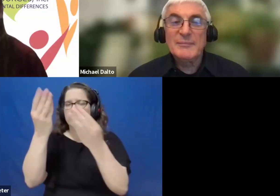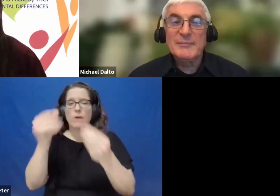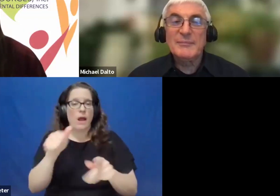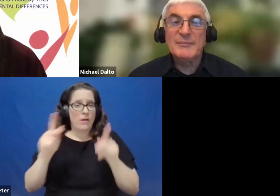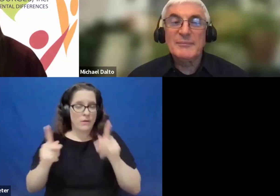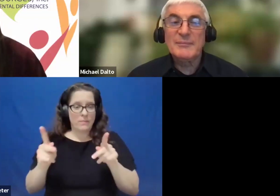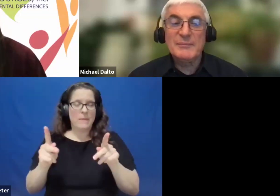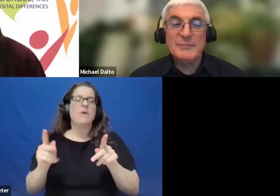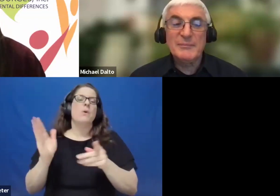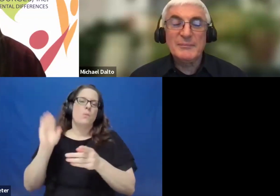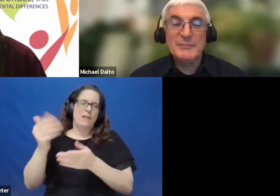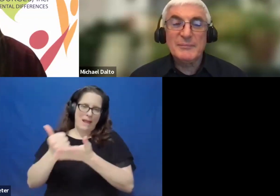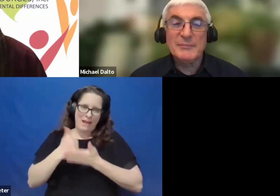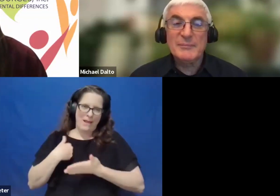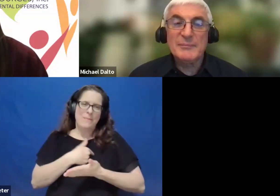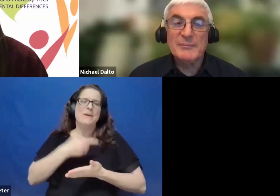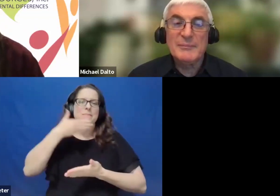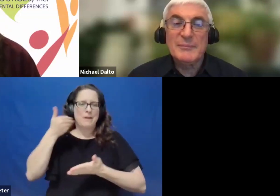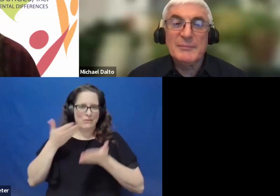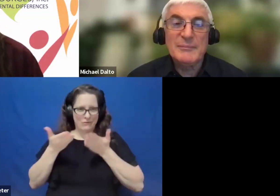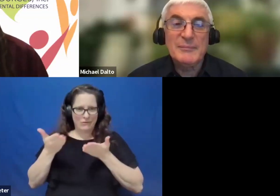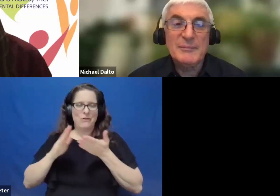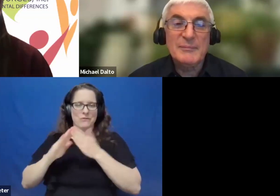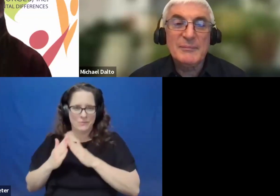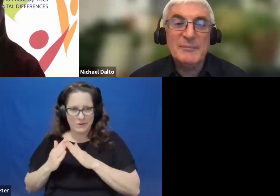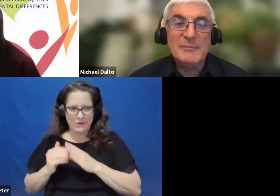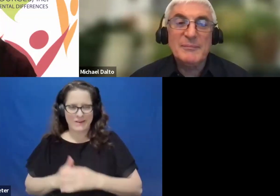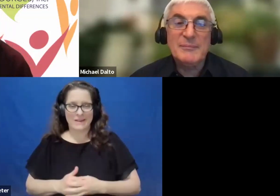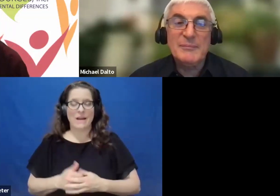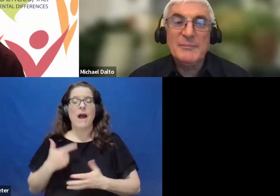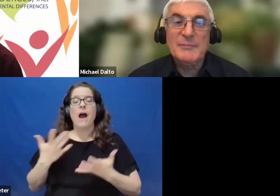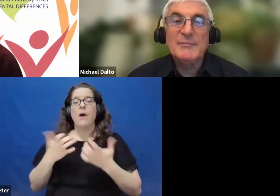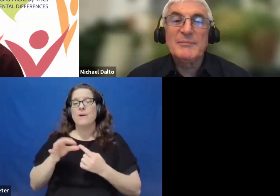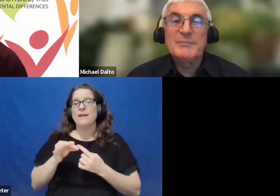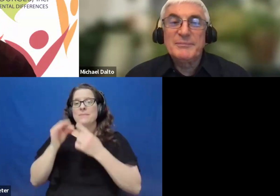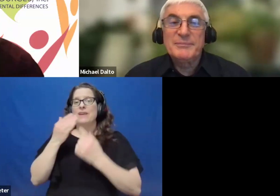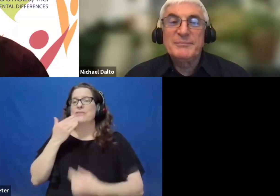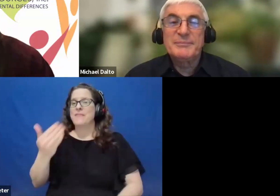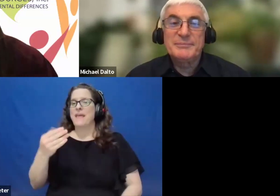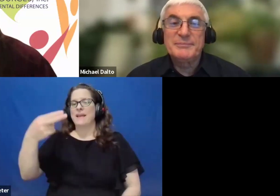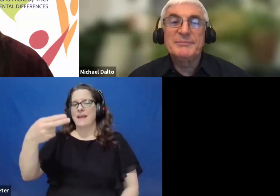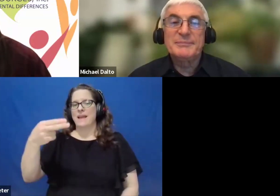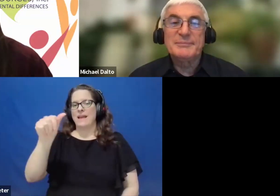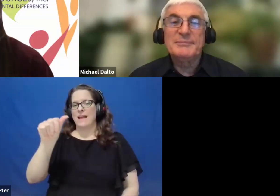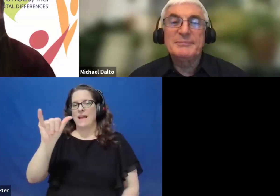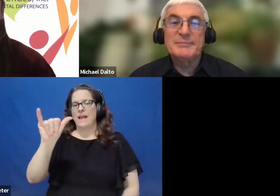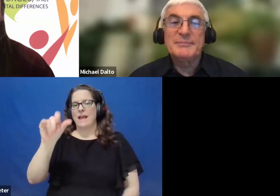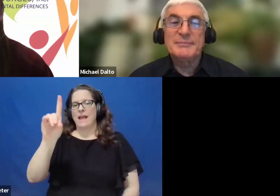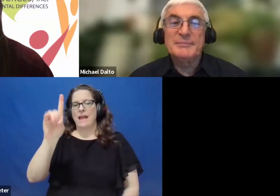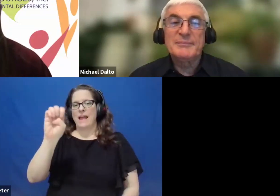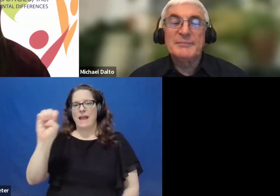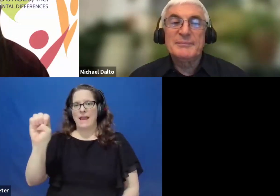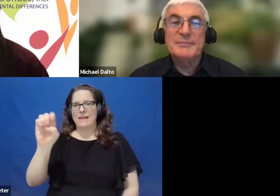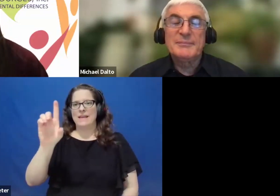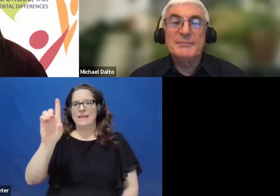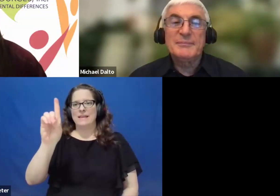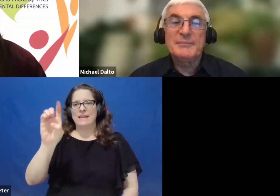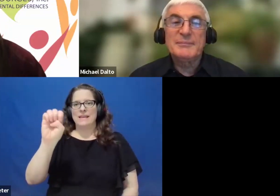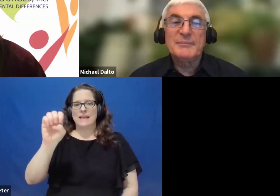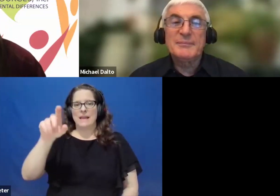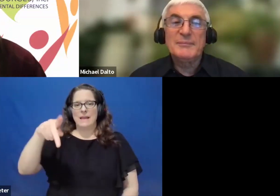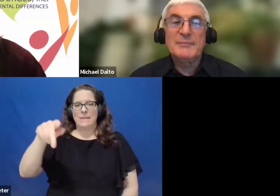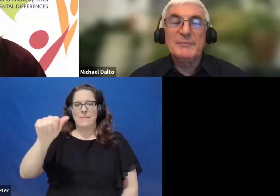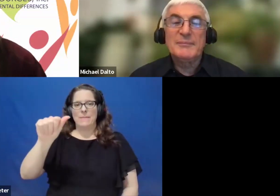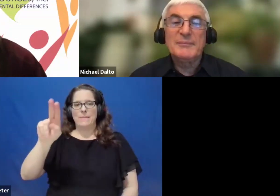our community. I want to give a special thanks to Heidi De Paula, PCR volunteer, and Rita Scheinberg, MC